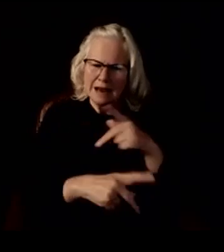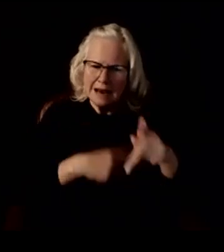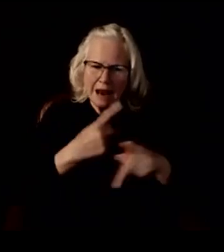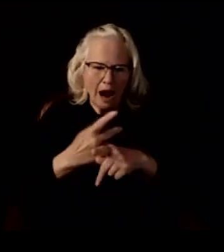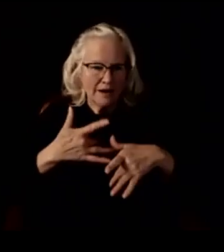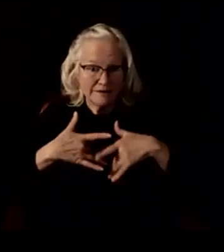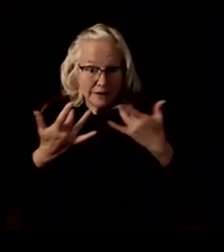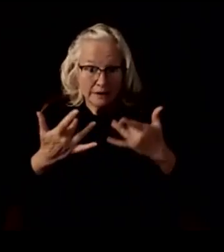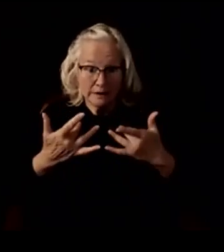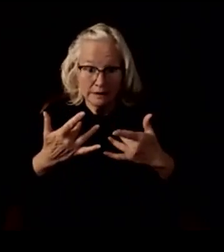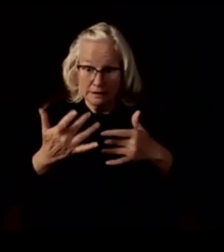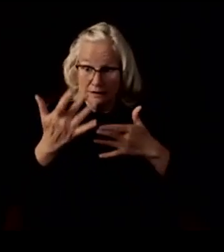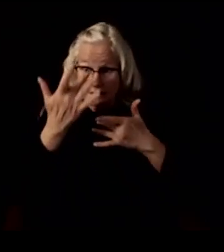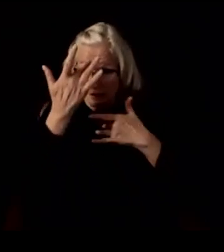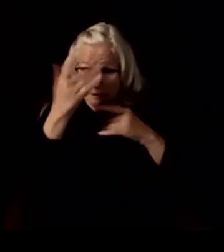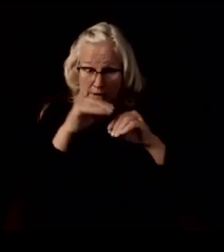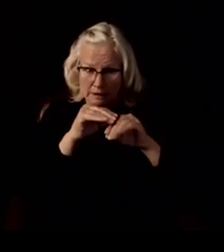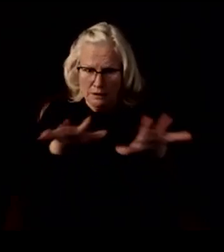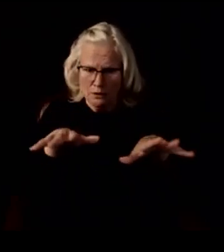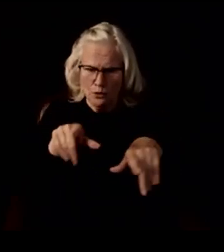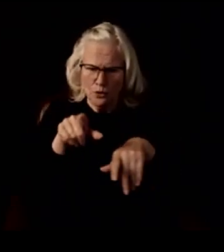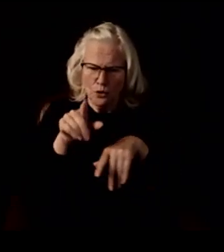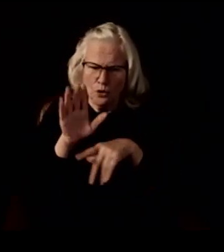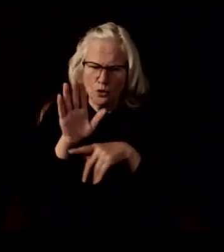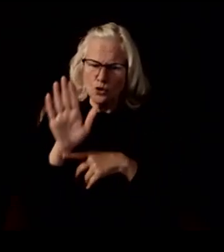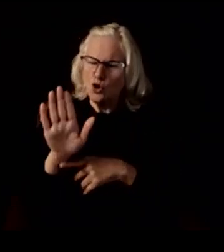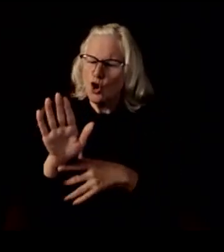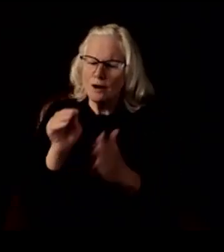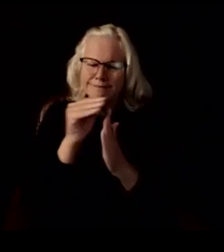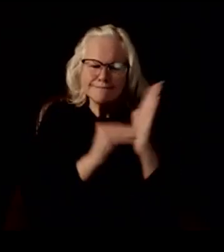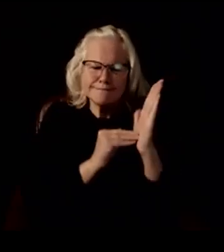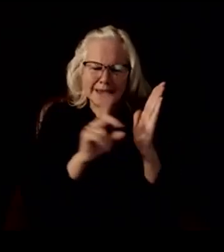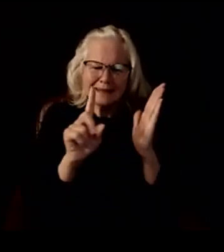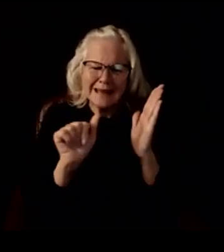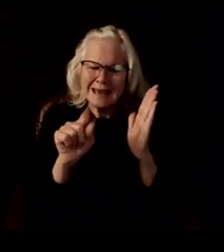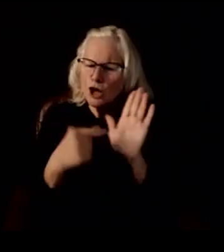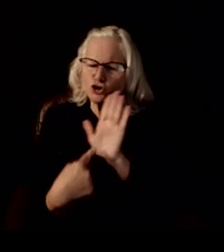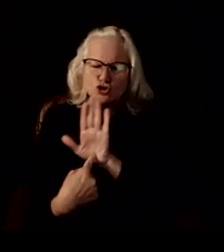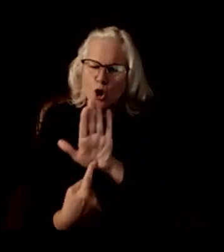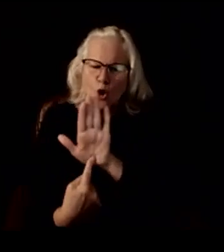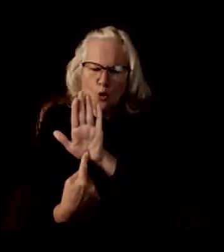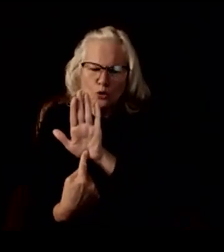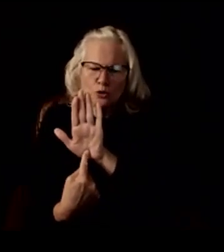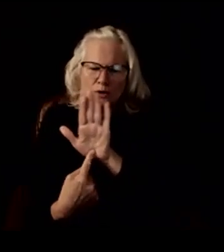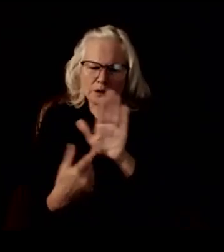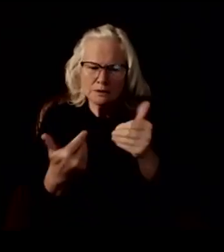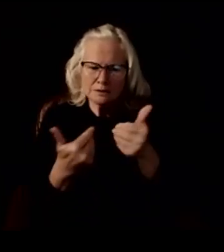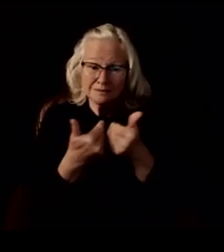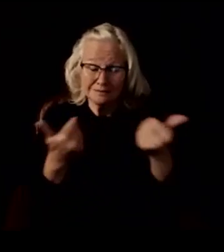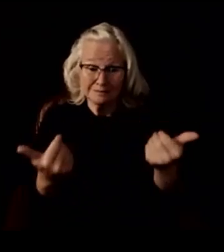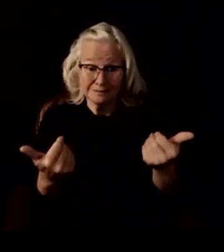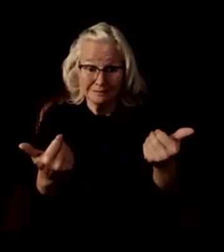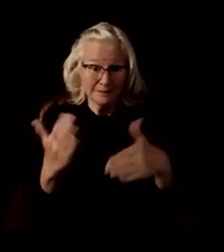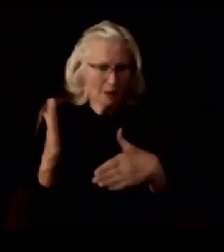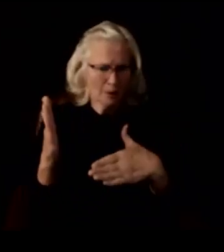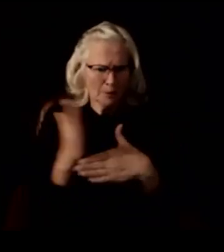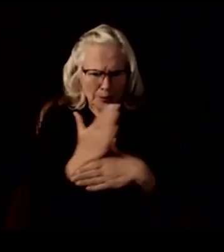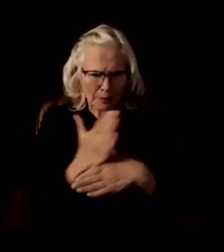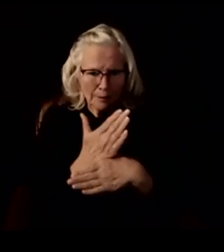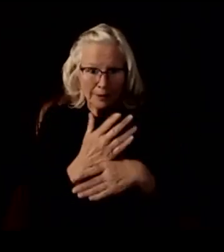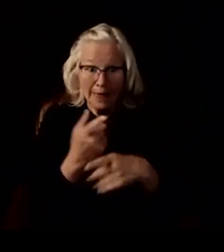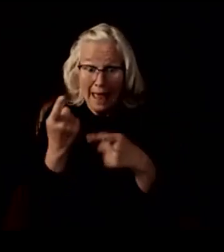documented. Does your data make any differentiation between those held inside and outside? And if